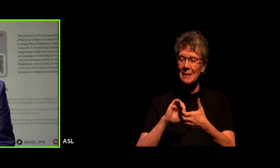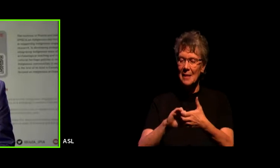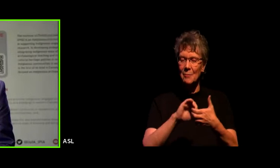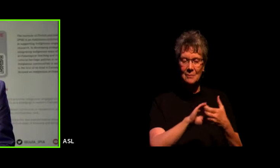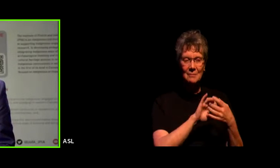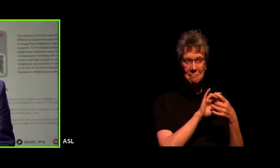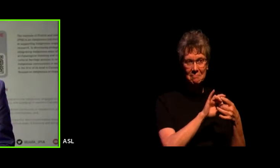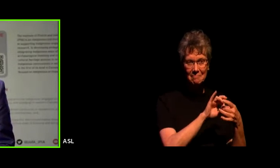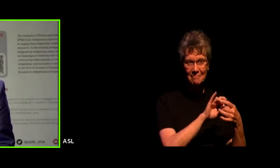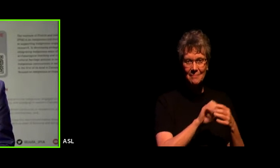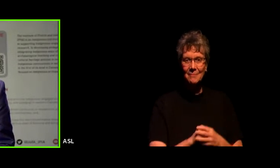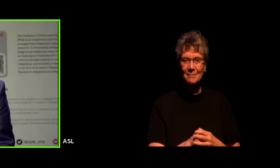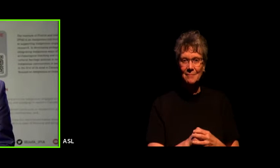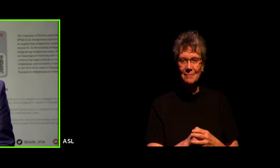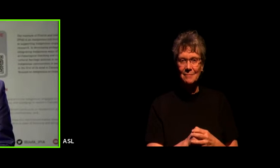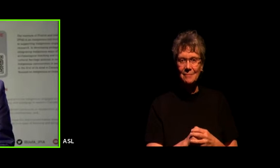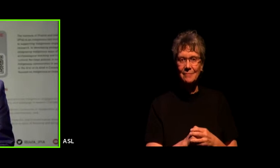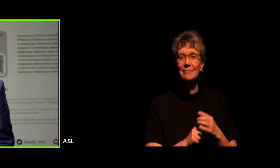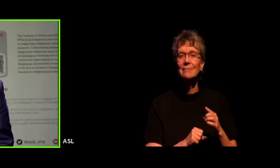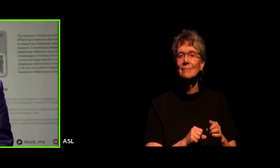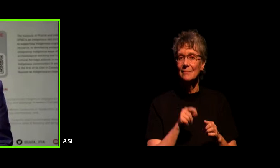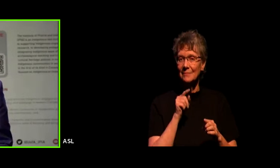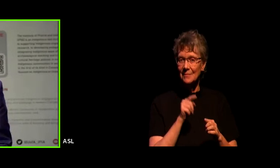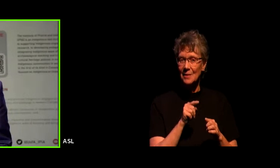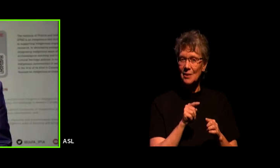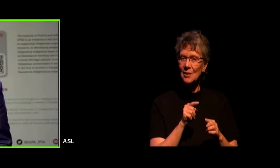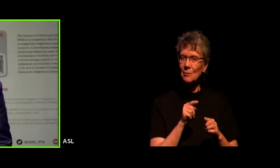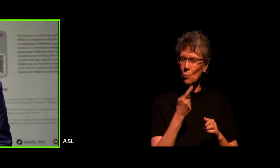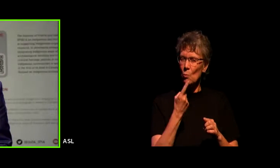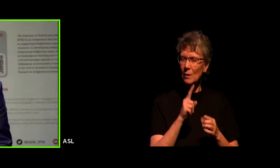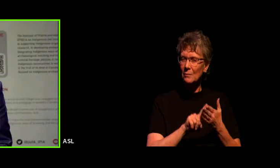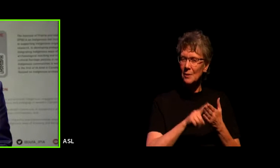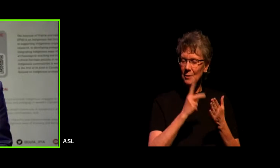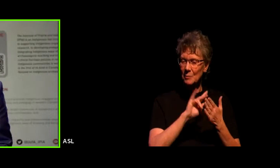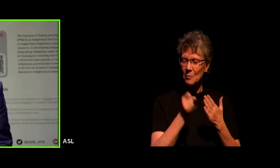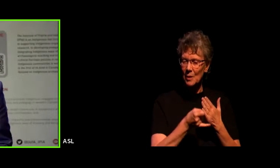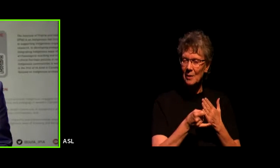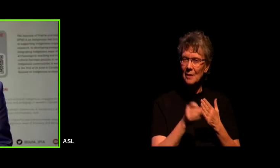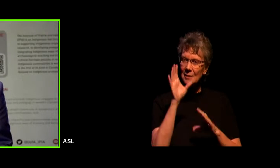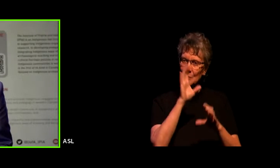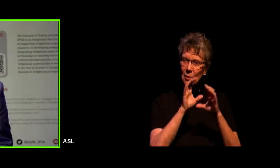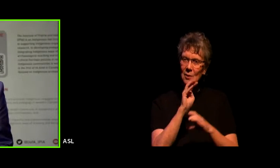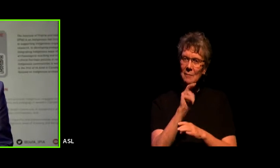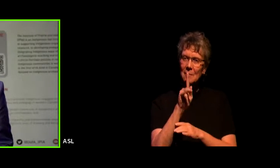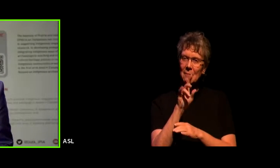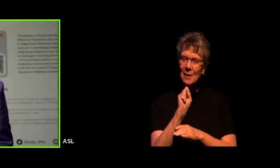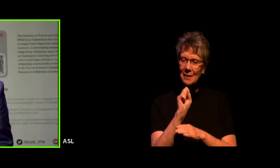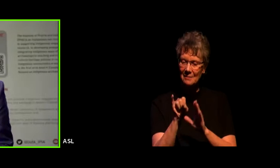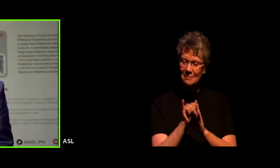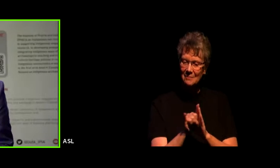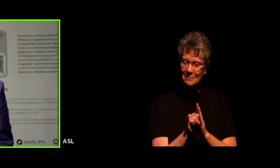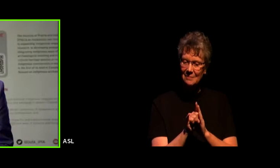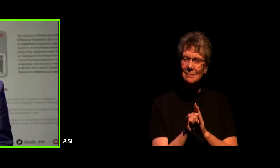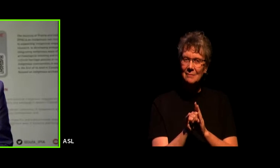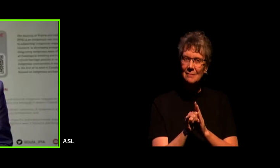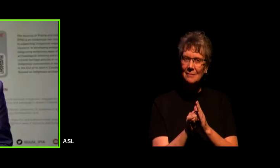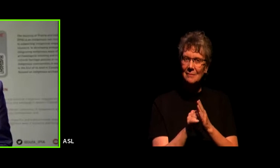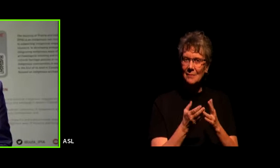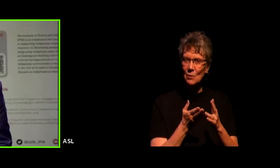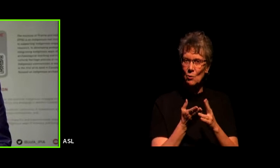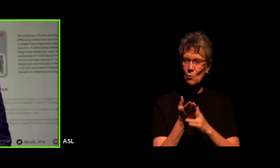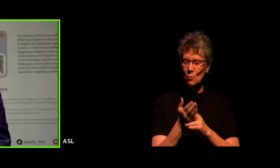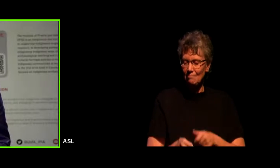projects, Dr. Supernant leads the Exploring Métis Identity through Archaeology project, which takes a relational approach